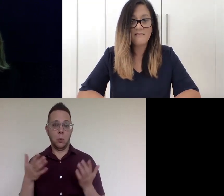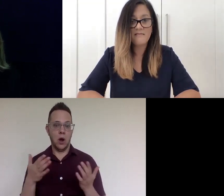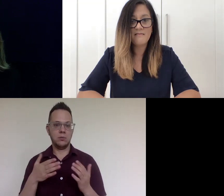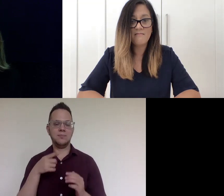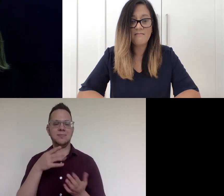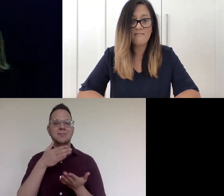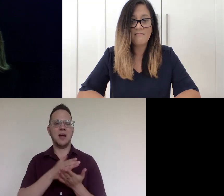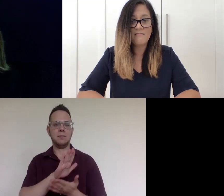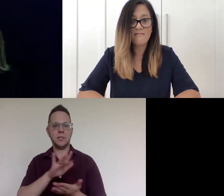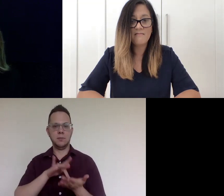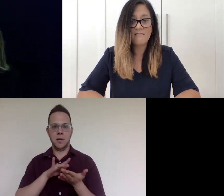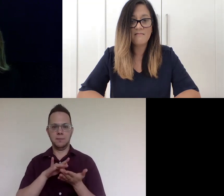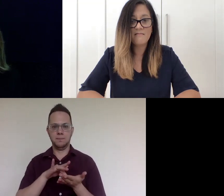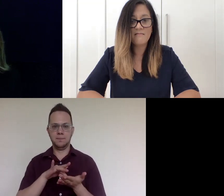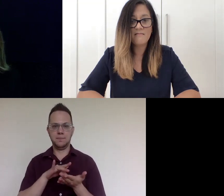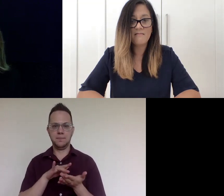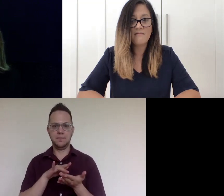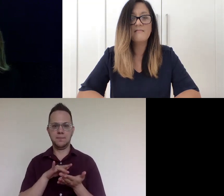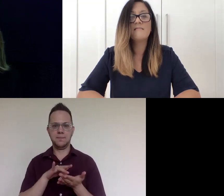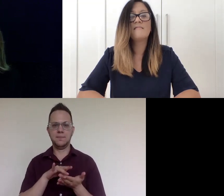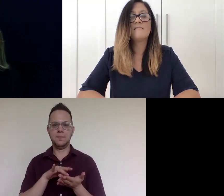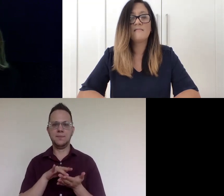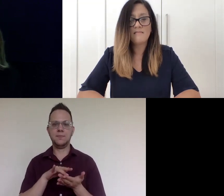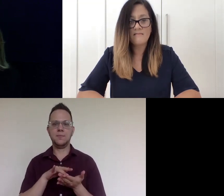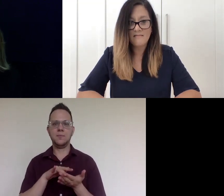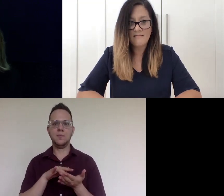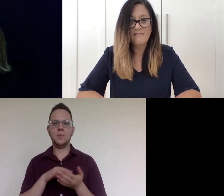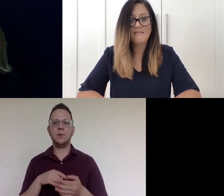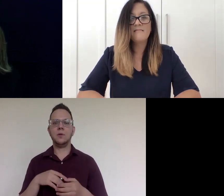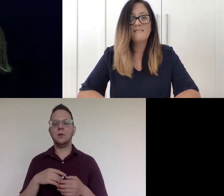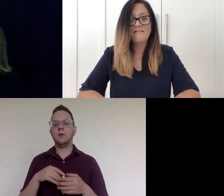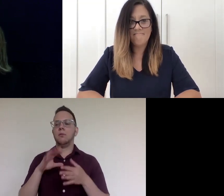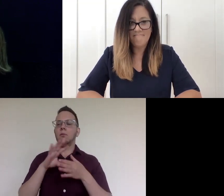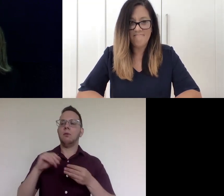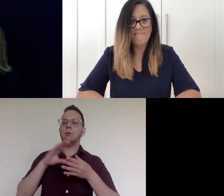problem was, unfortunately, they had stopped their medication.